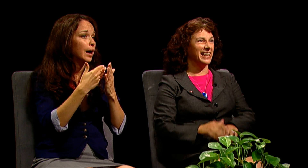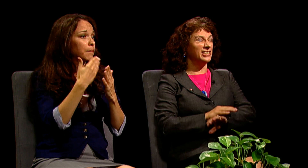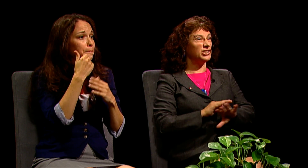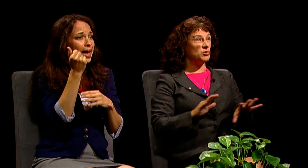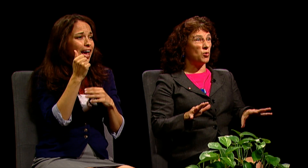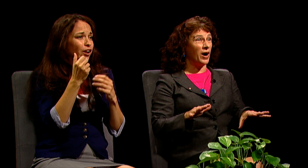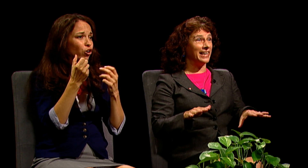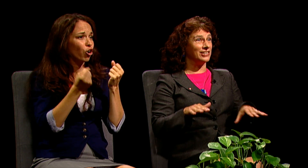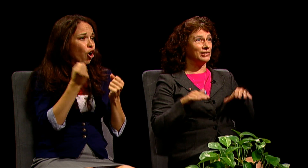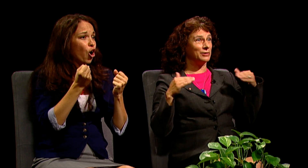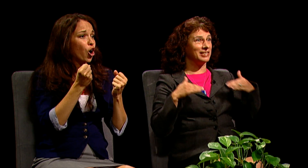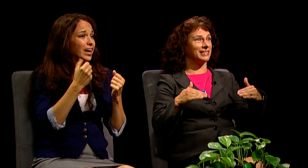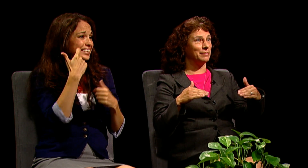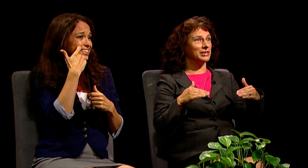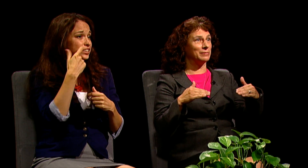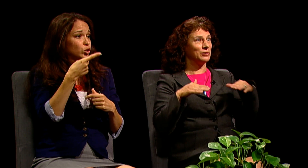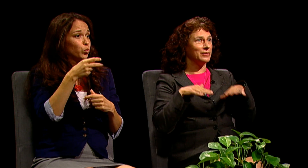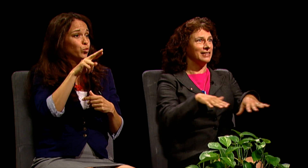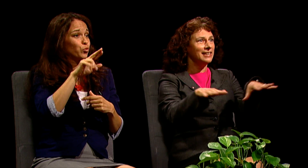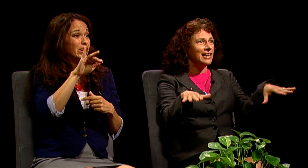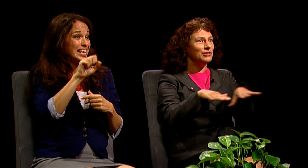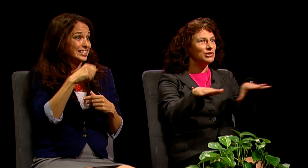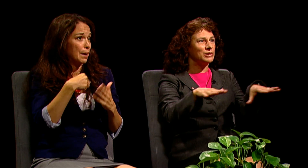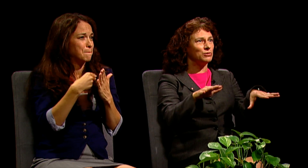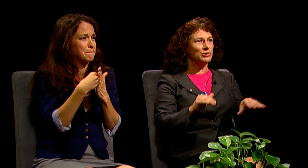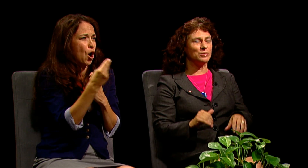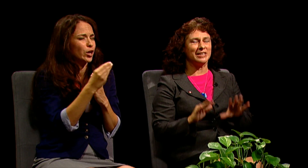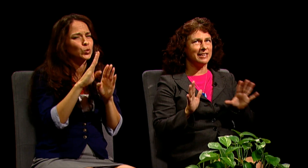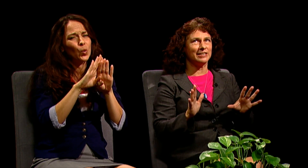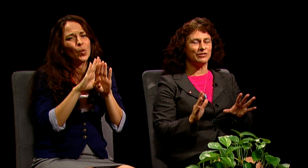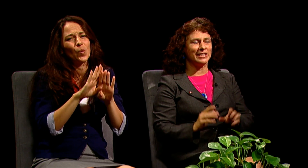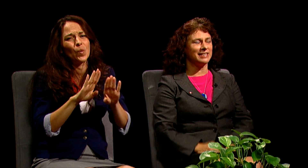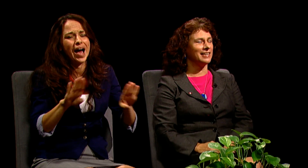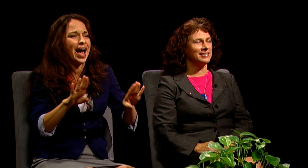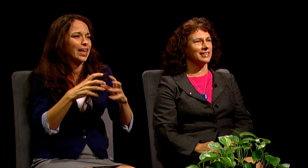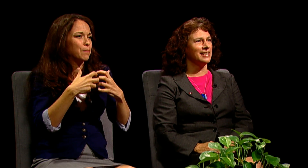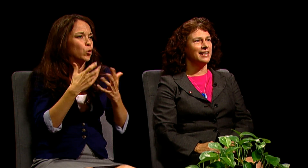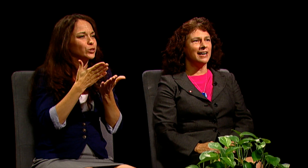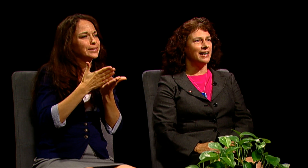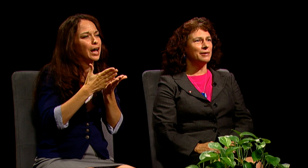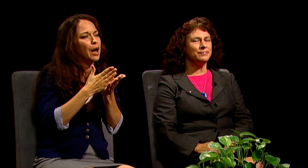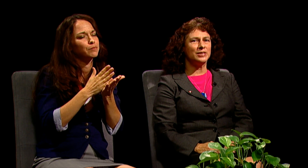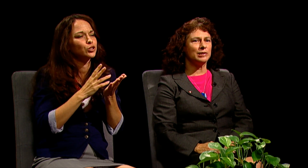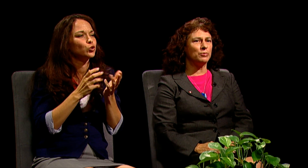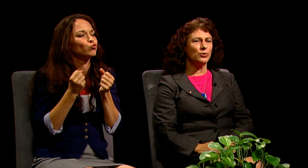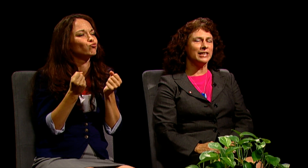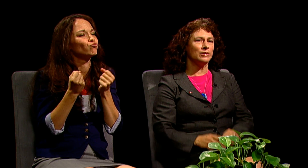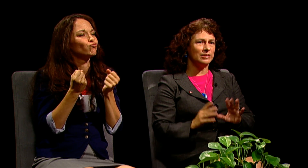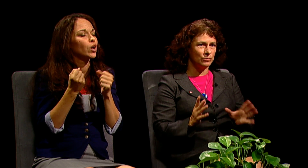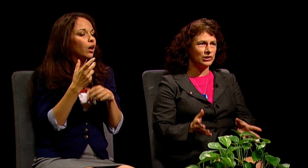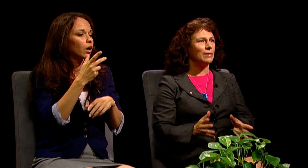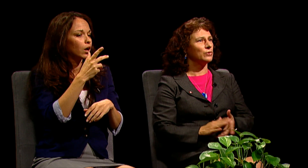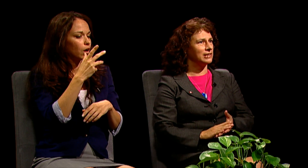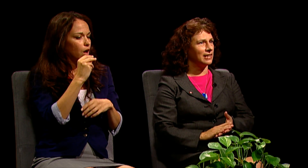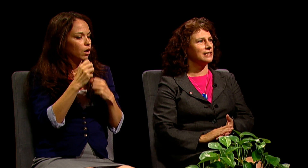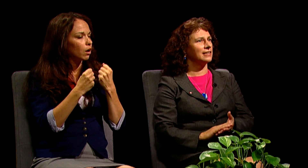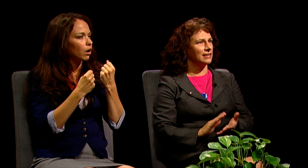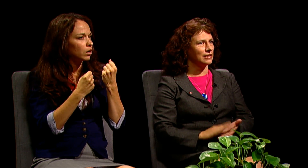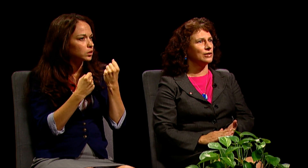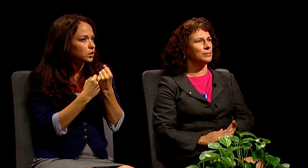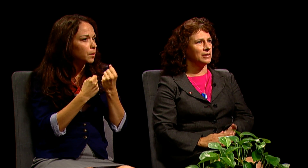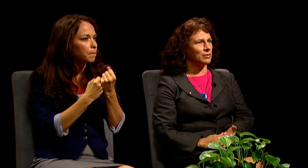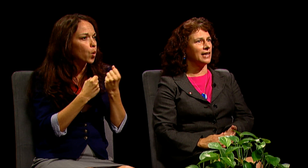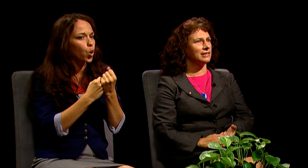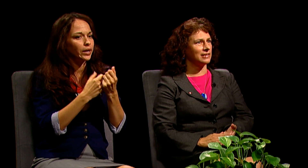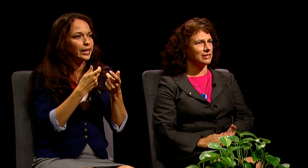it. And it's so quiet. It stops the motor and you just cruise around town. It's fantastic. Supporting some recycling,